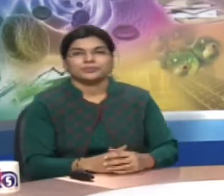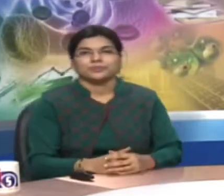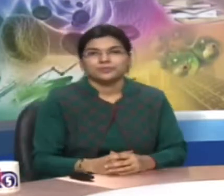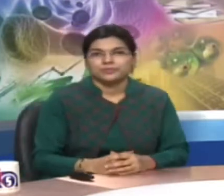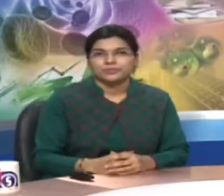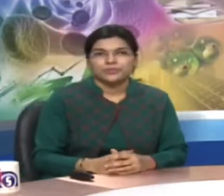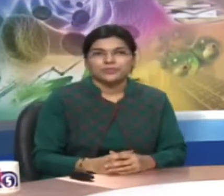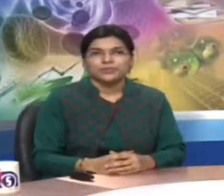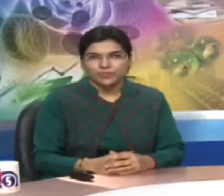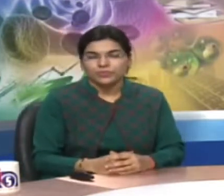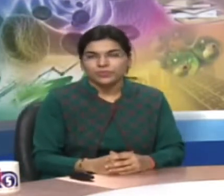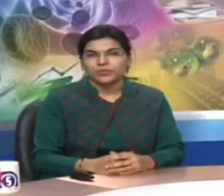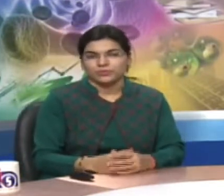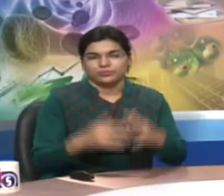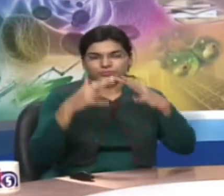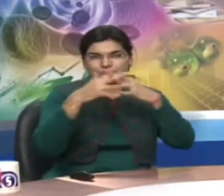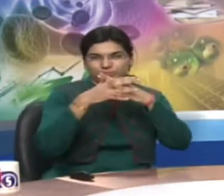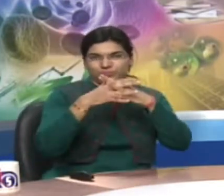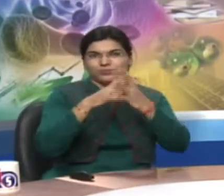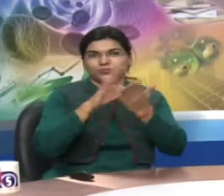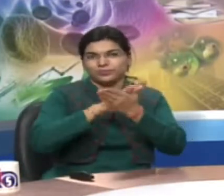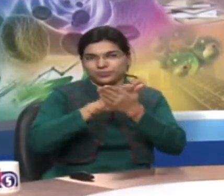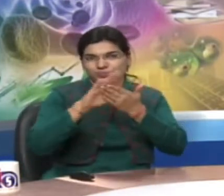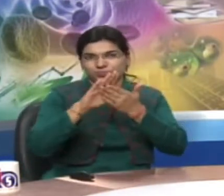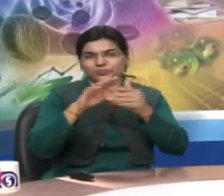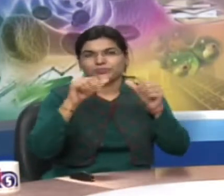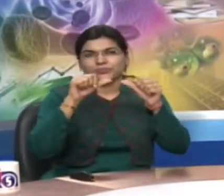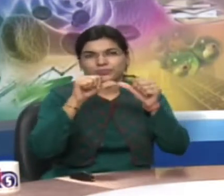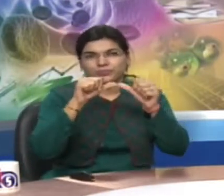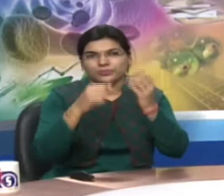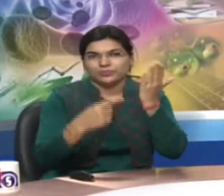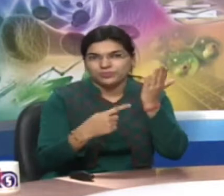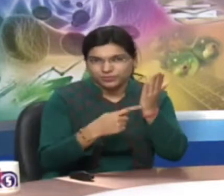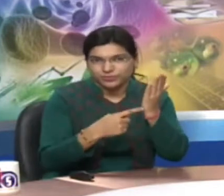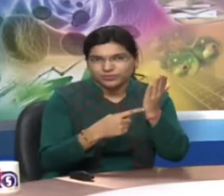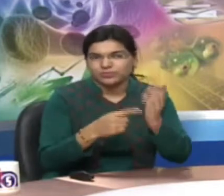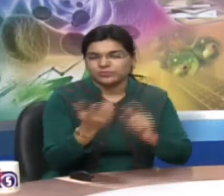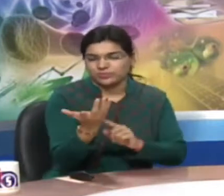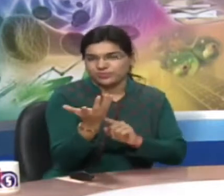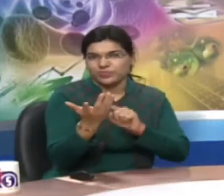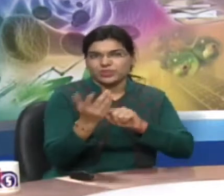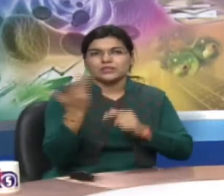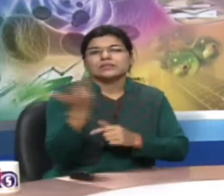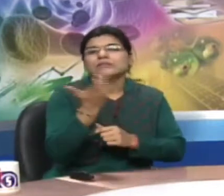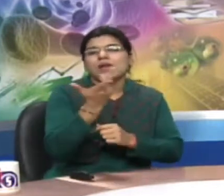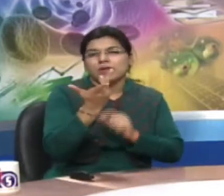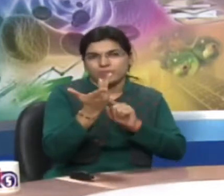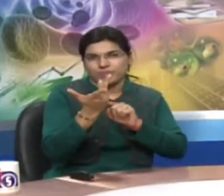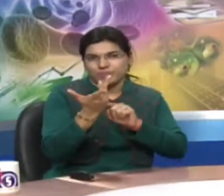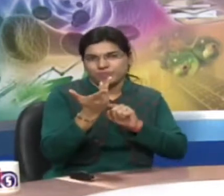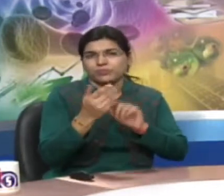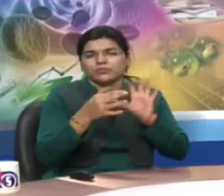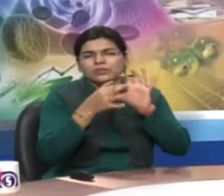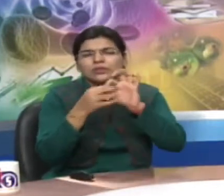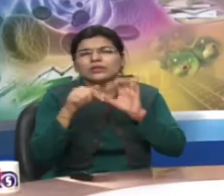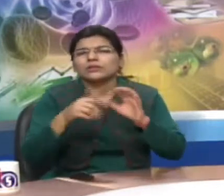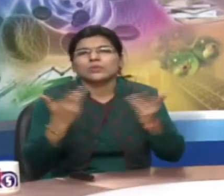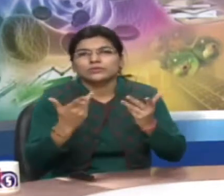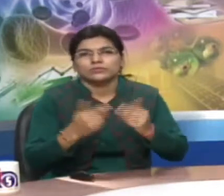So do you see this? What relates to people, animals, and